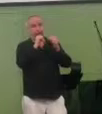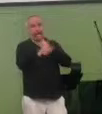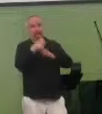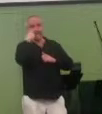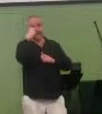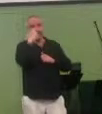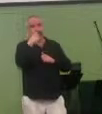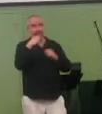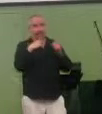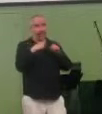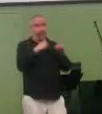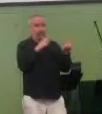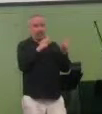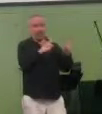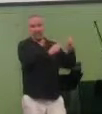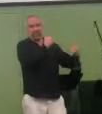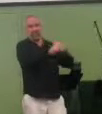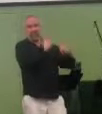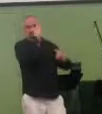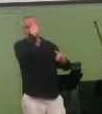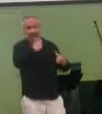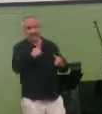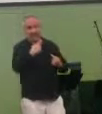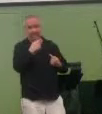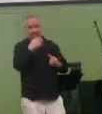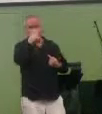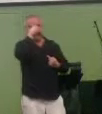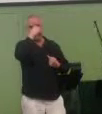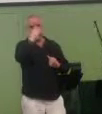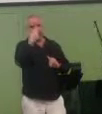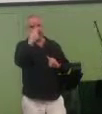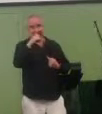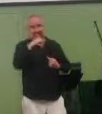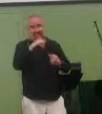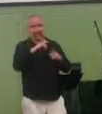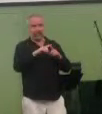Lou's encounters with the world of 70s feminism was